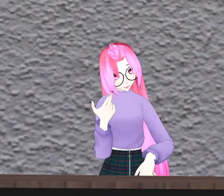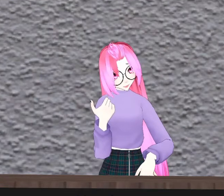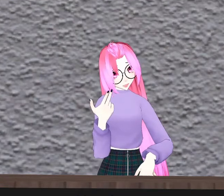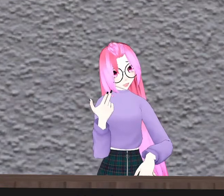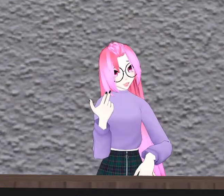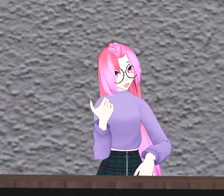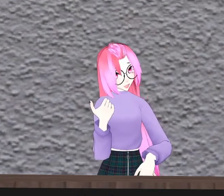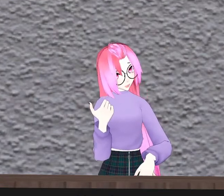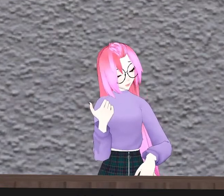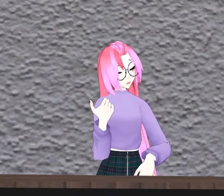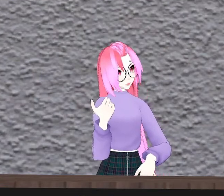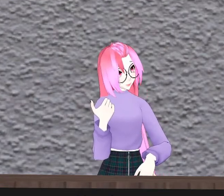13.